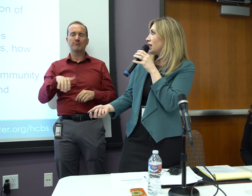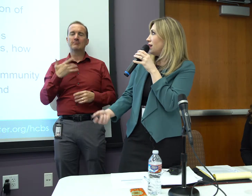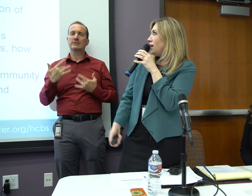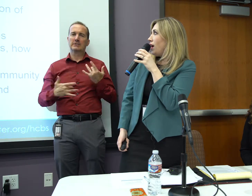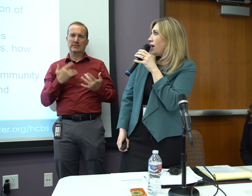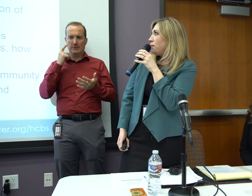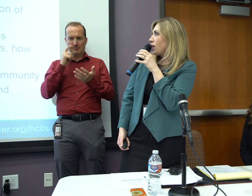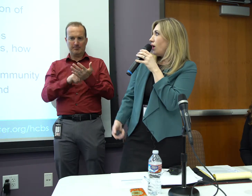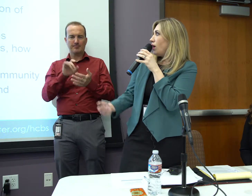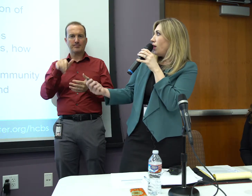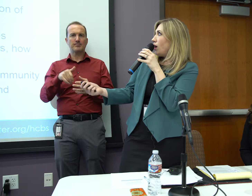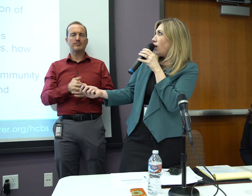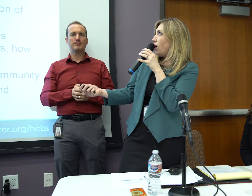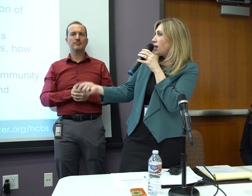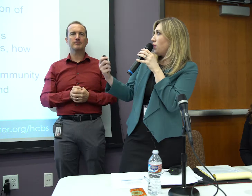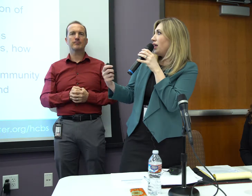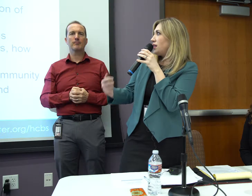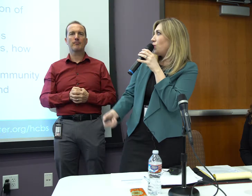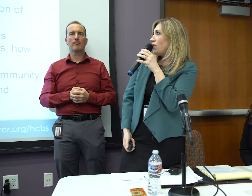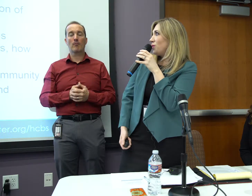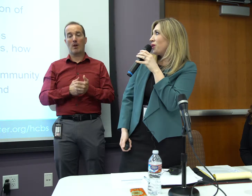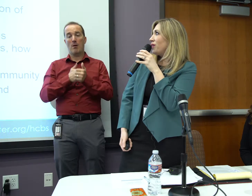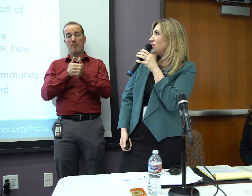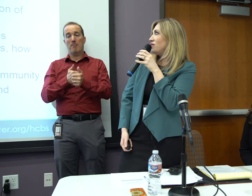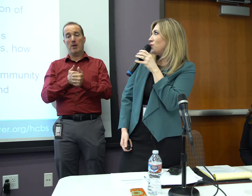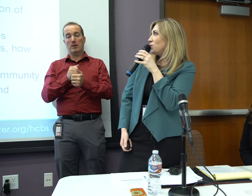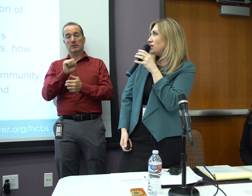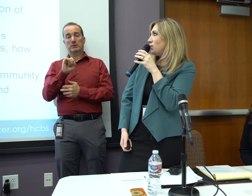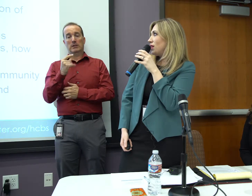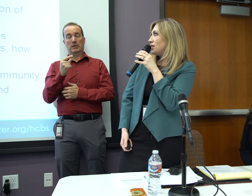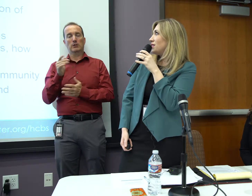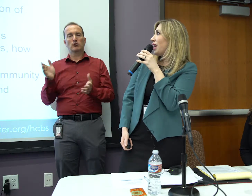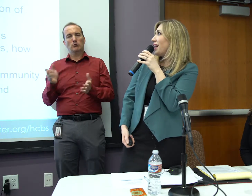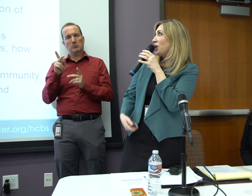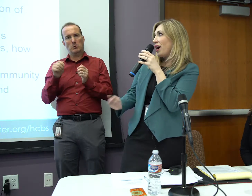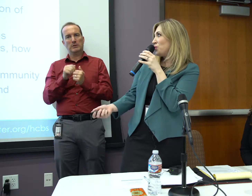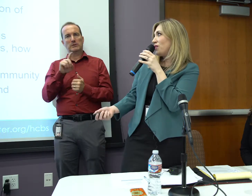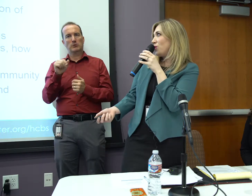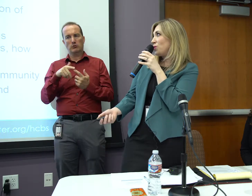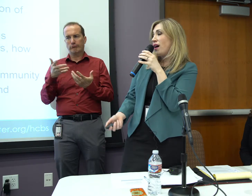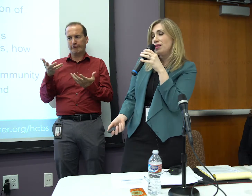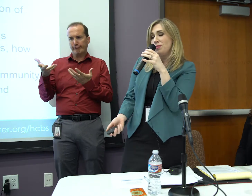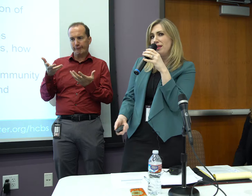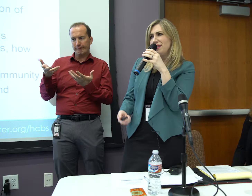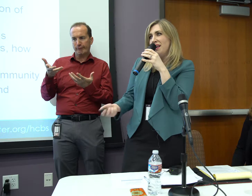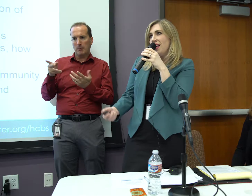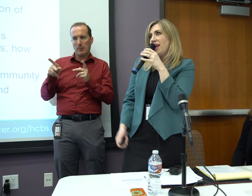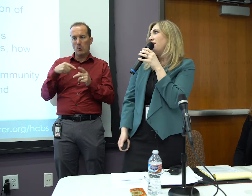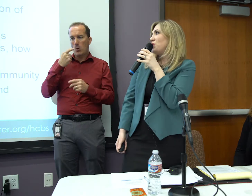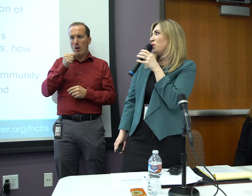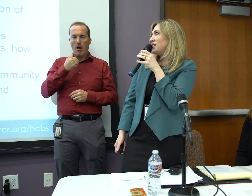exciting to see. A compliant setting would also encourage individuals with disabilities to interact with those without